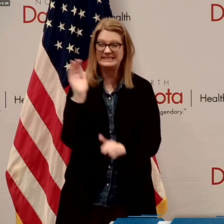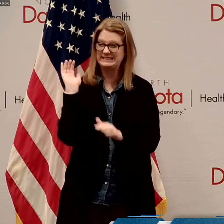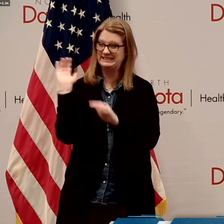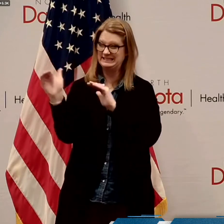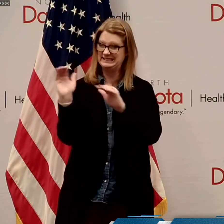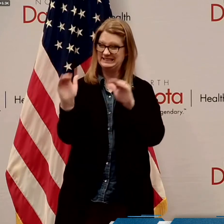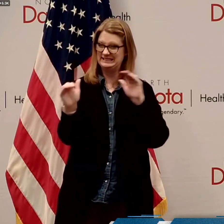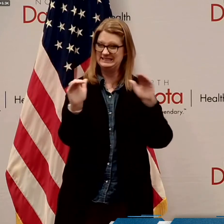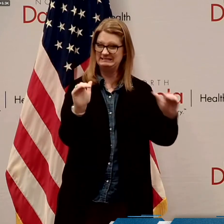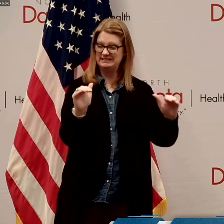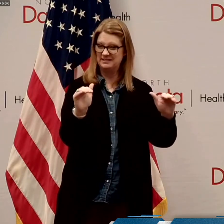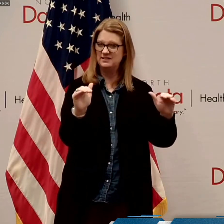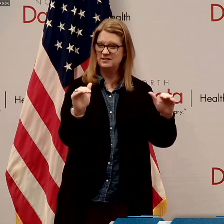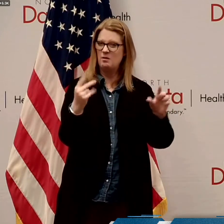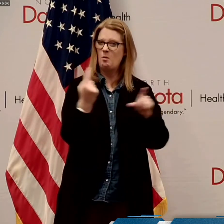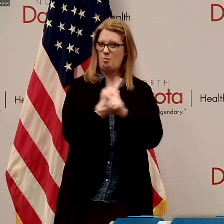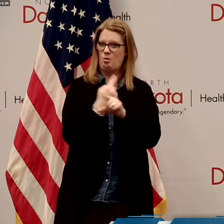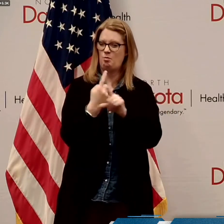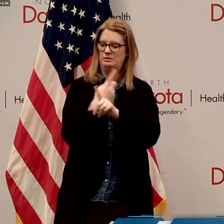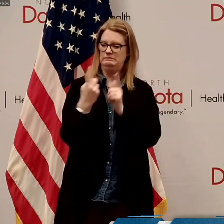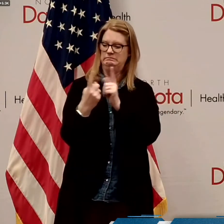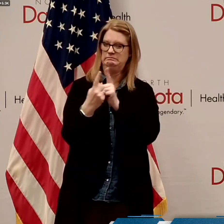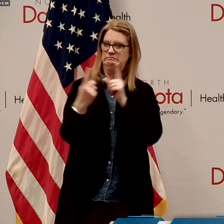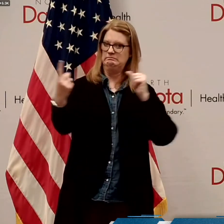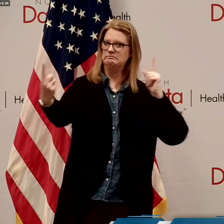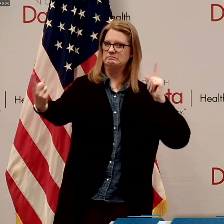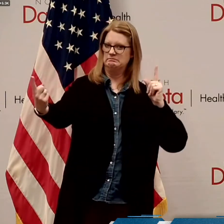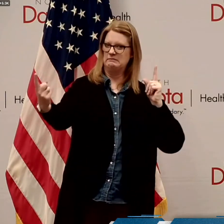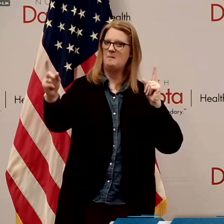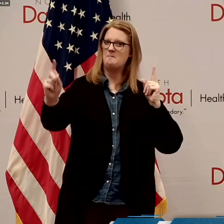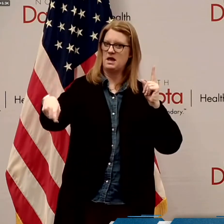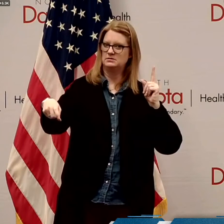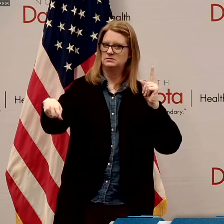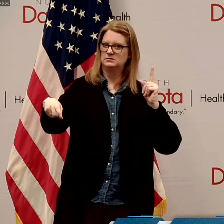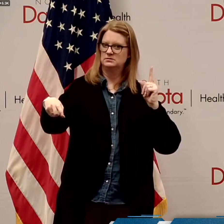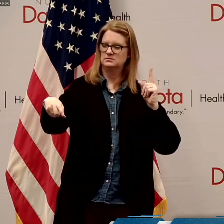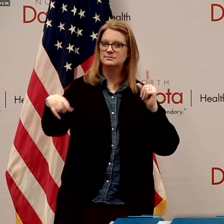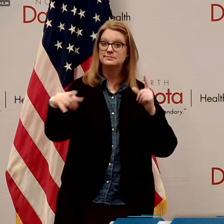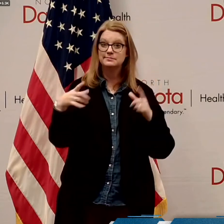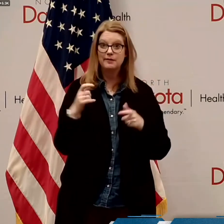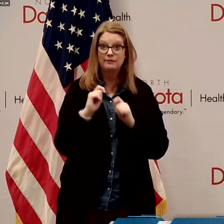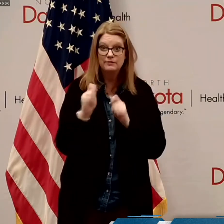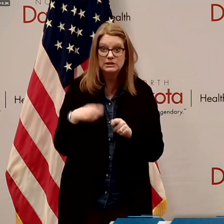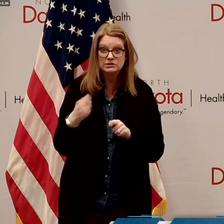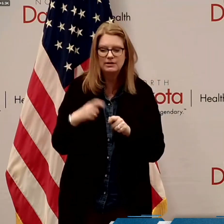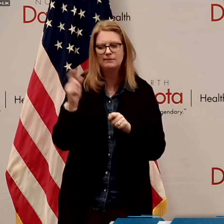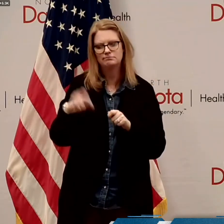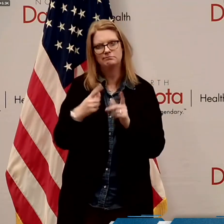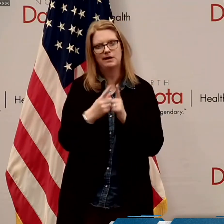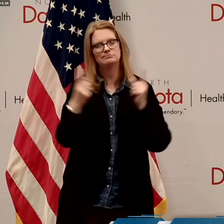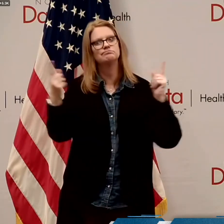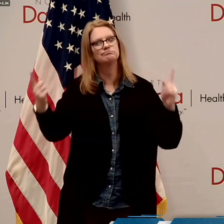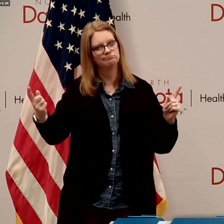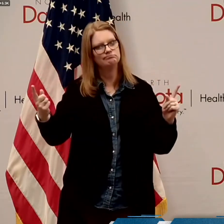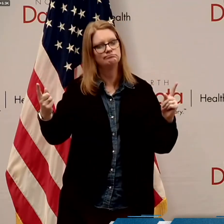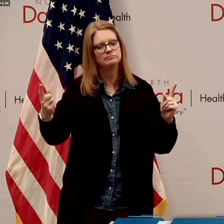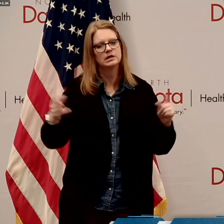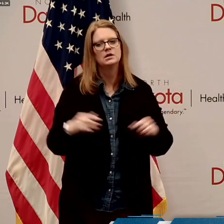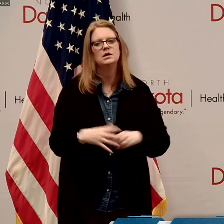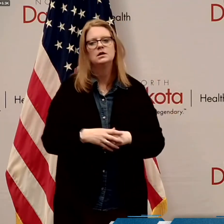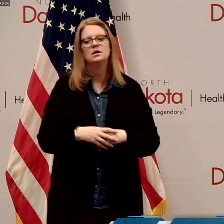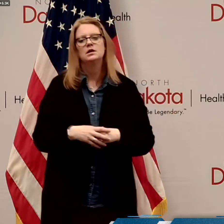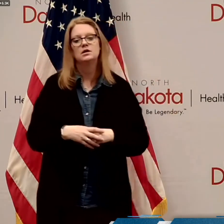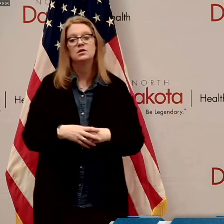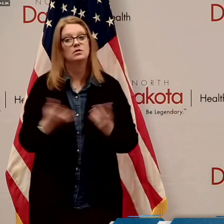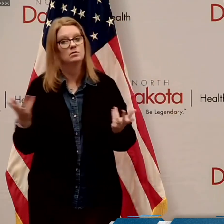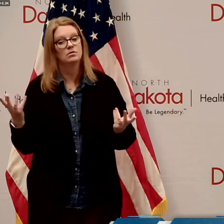practice the appropriate physical distancing while fishing. Just like we're encouraging everyone to practice this